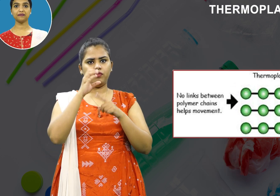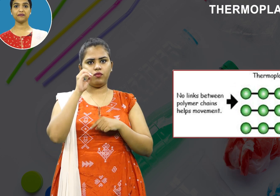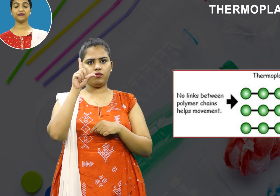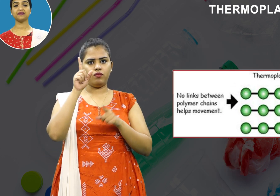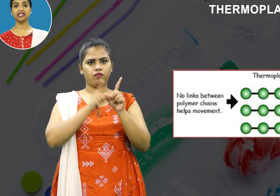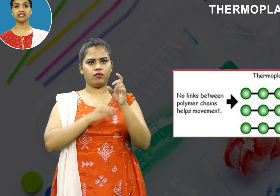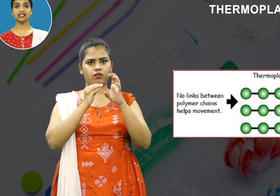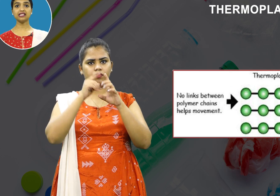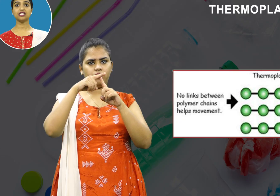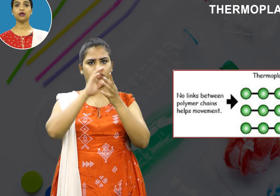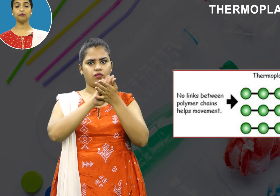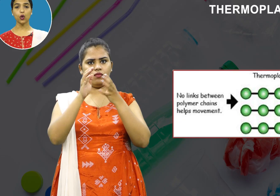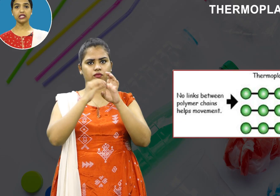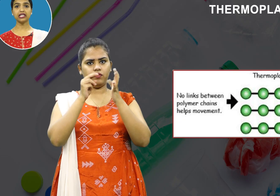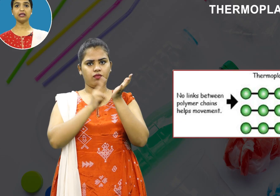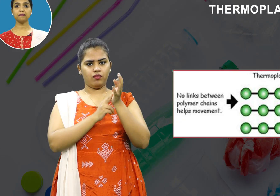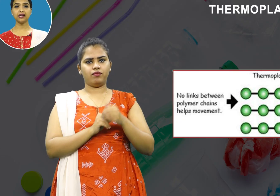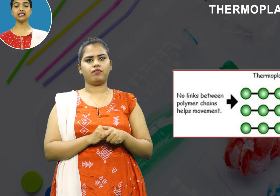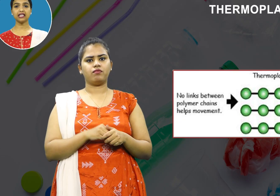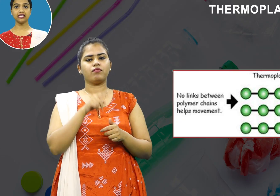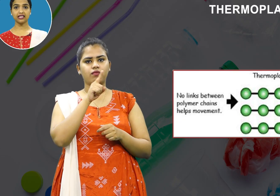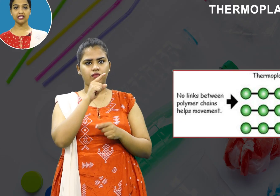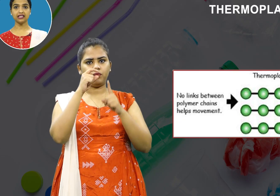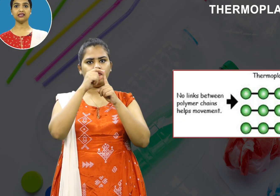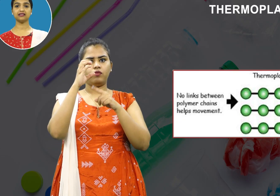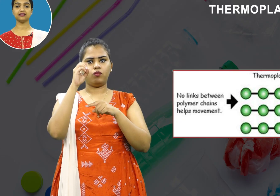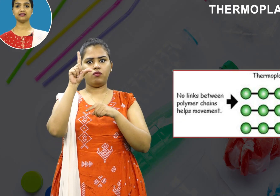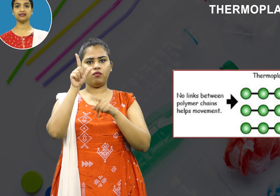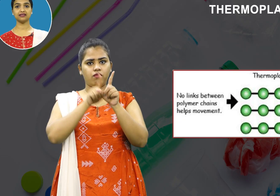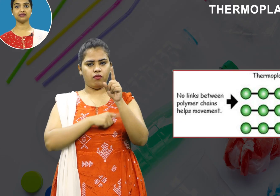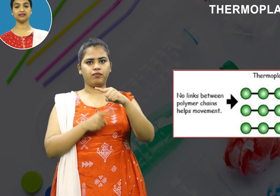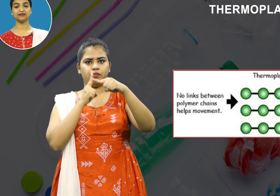Polythene, that is poly plus ethene,